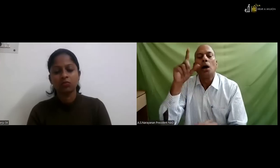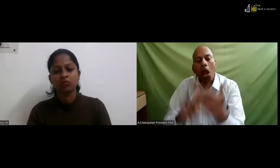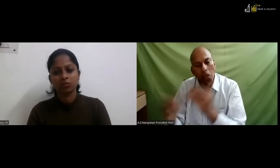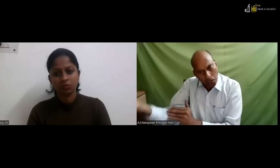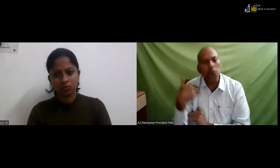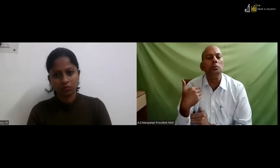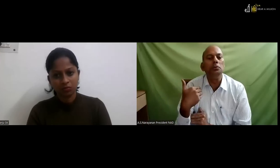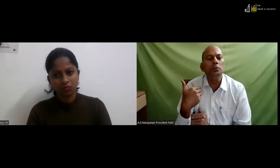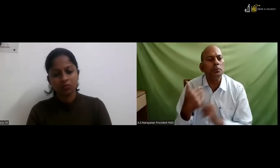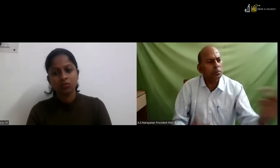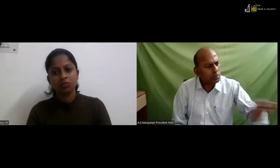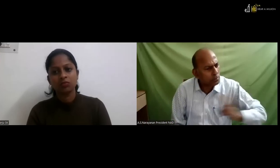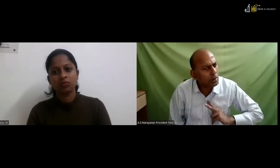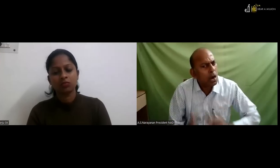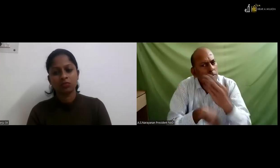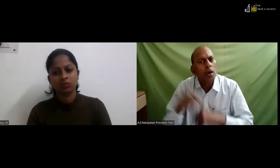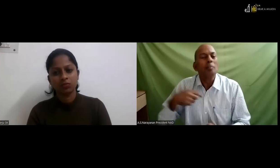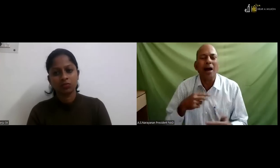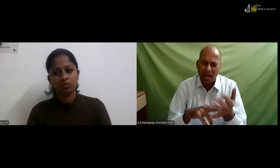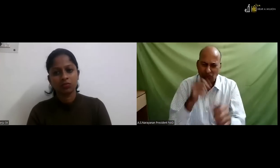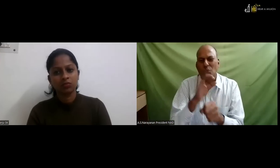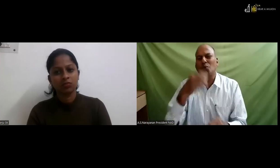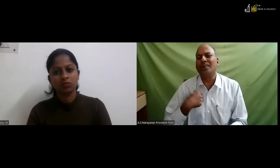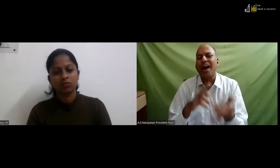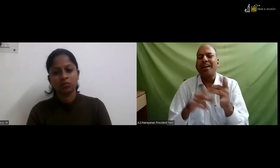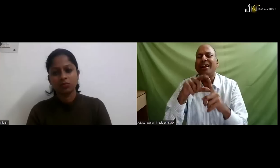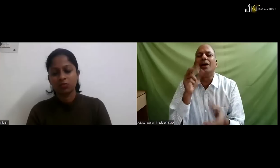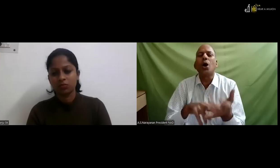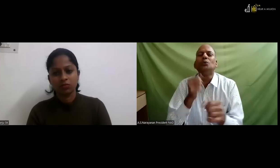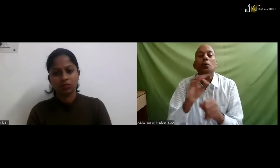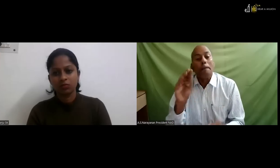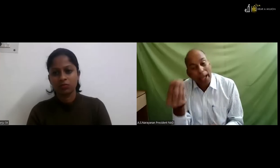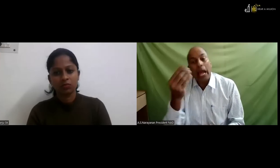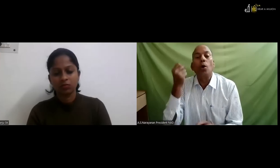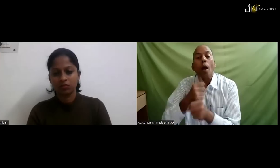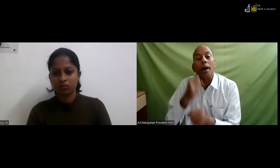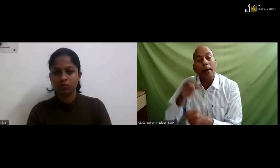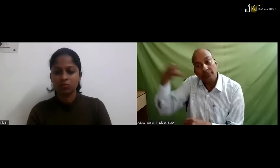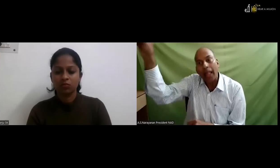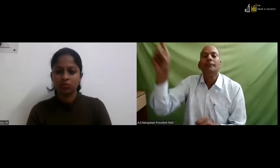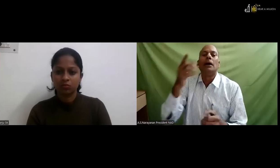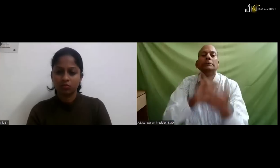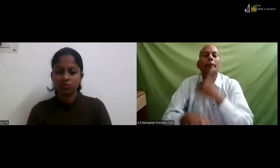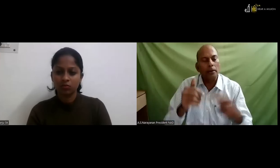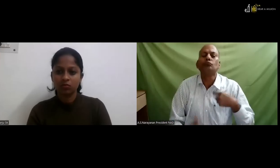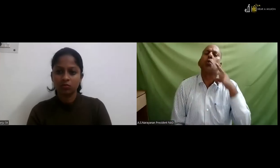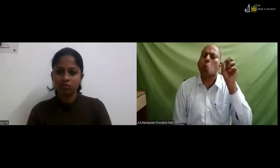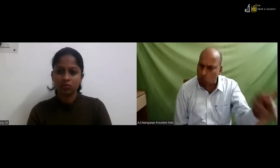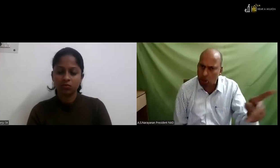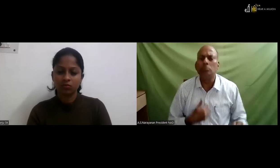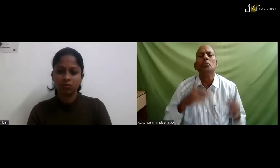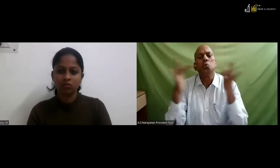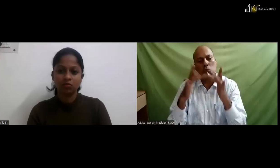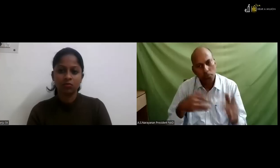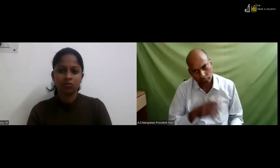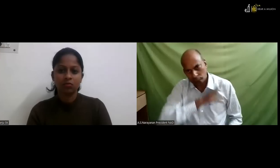had 10,000 above people over here, then yes, we can just go ahead with this information. So I